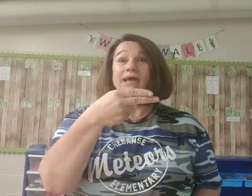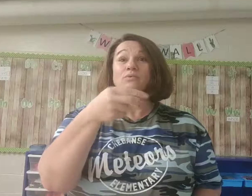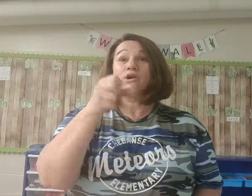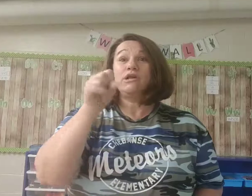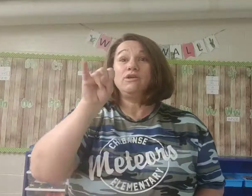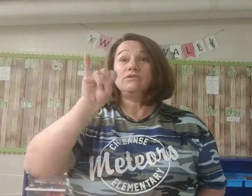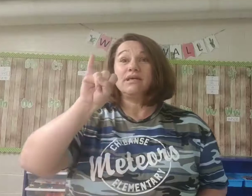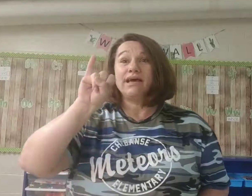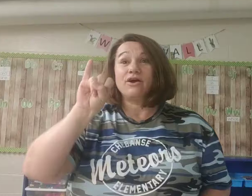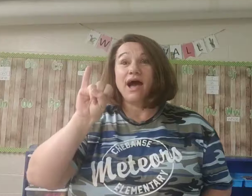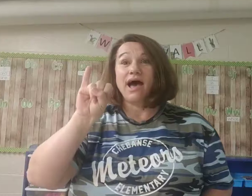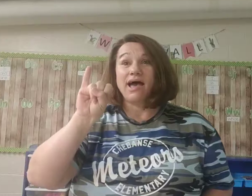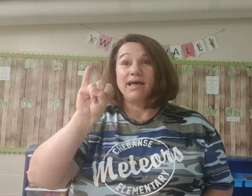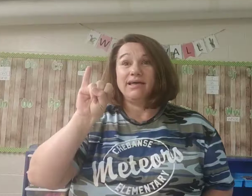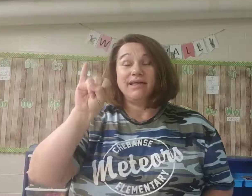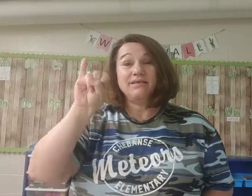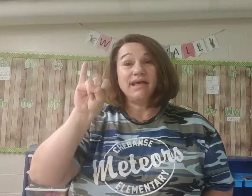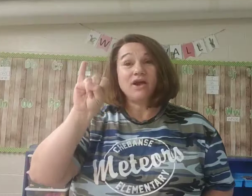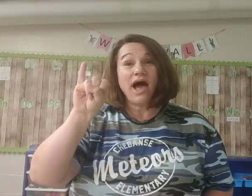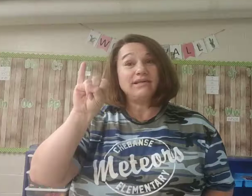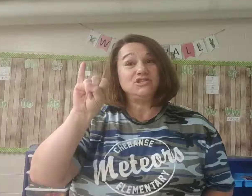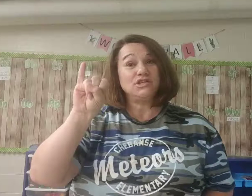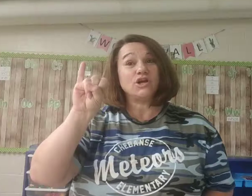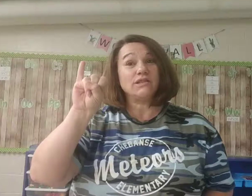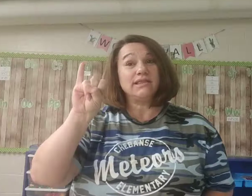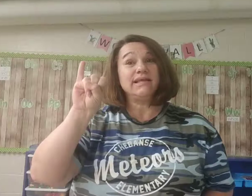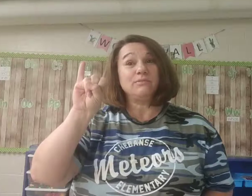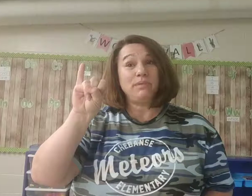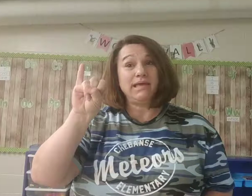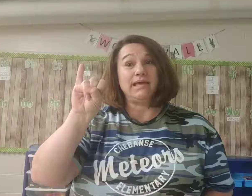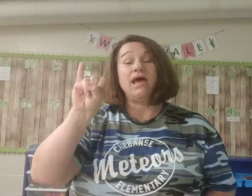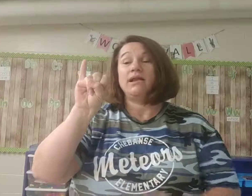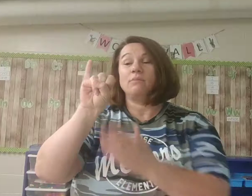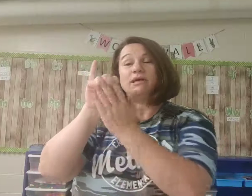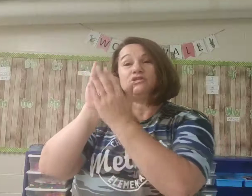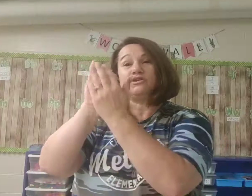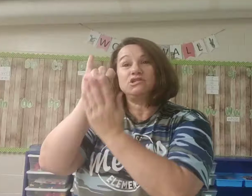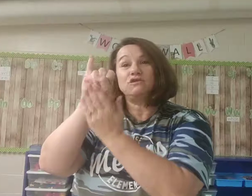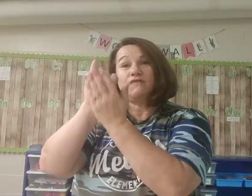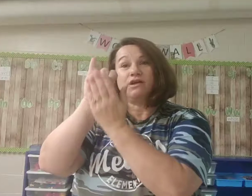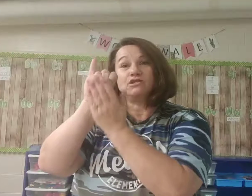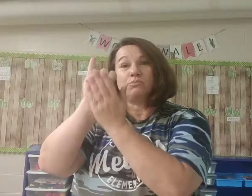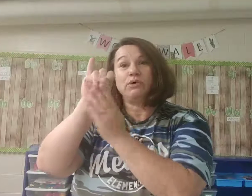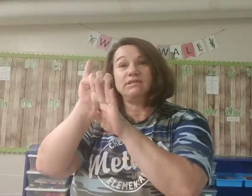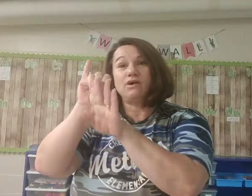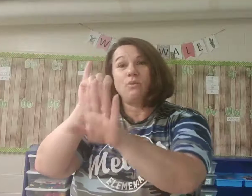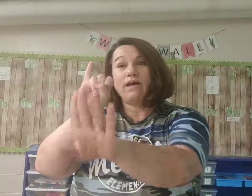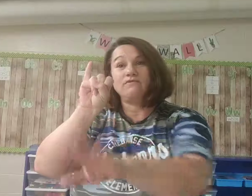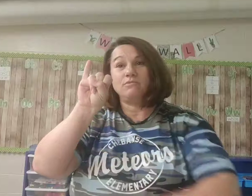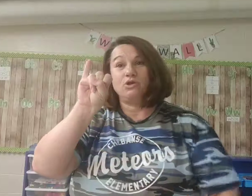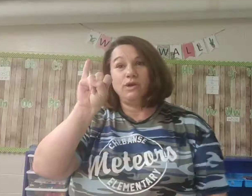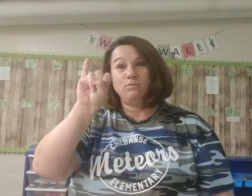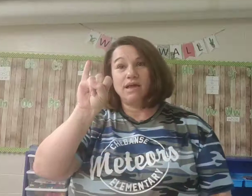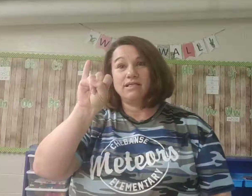and we're going to use the letter I. And the letter I is just our little pinky. Now, make sure that your fingers are pointing away from you when you make the